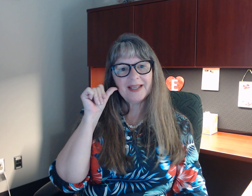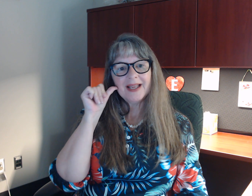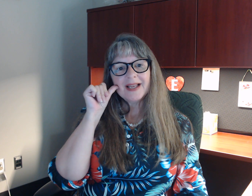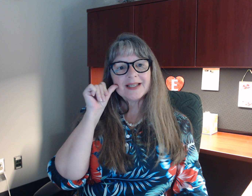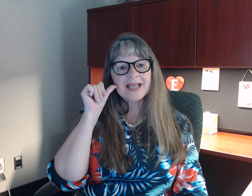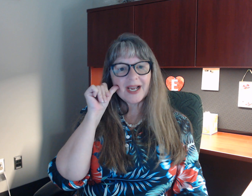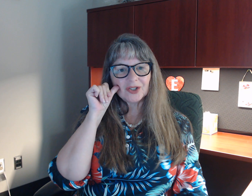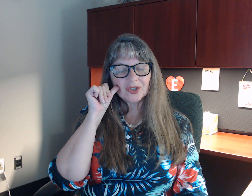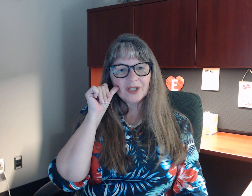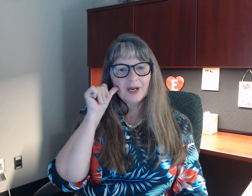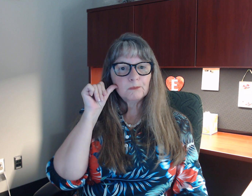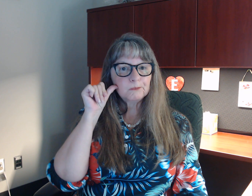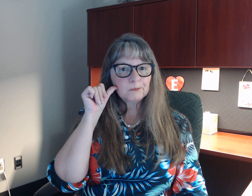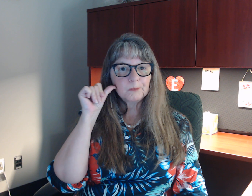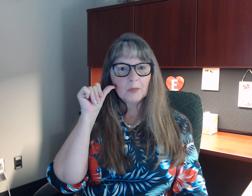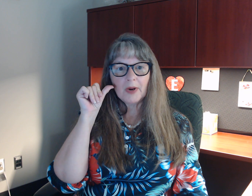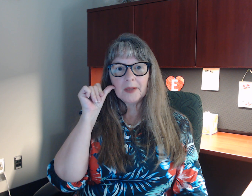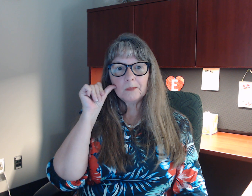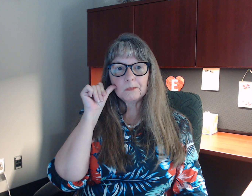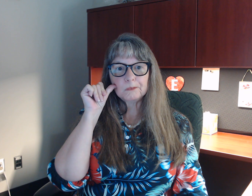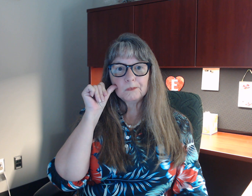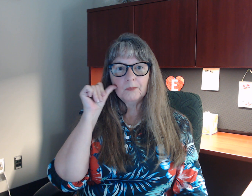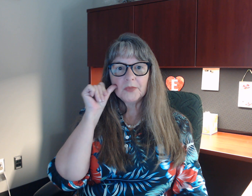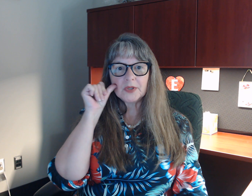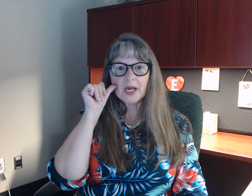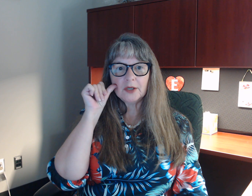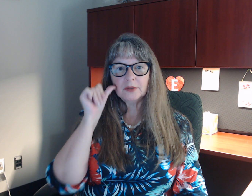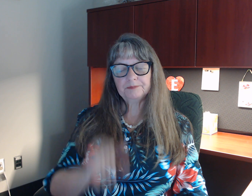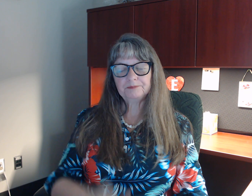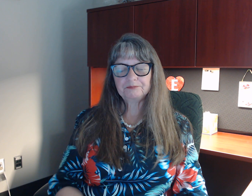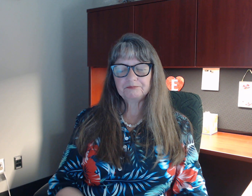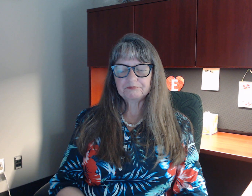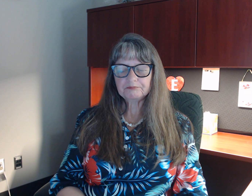a tire, right? The tire.